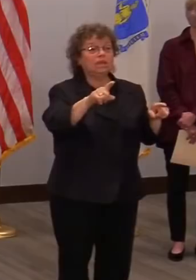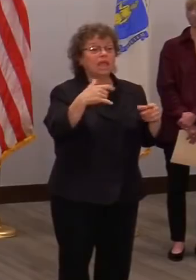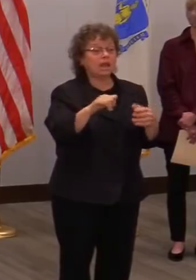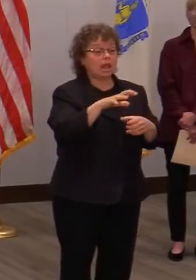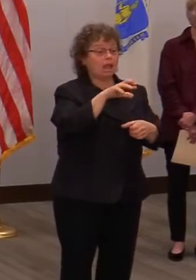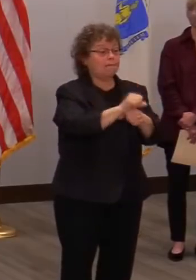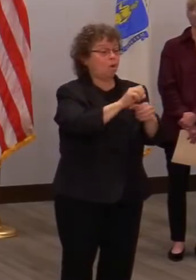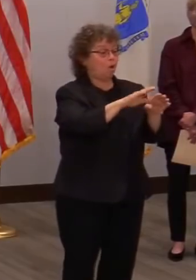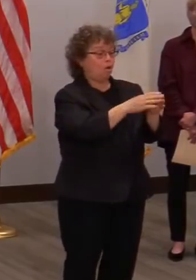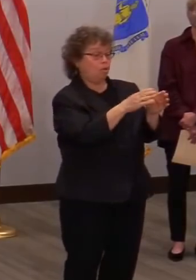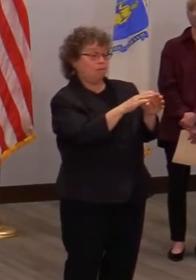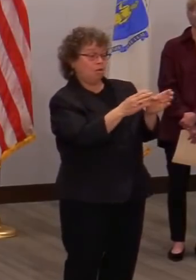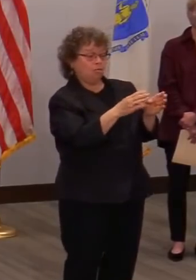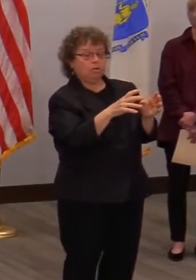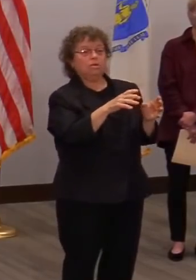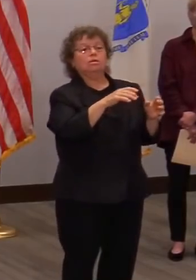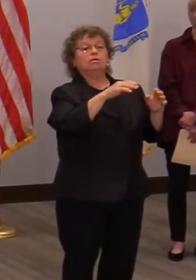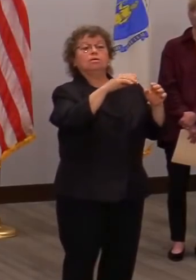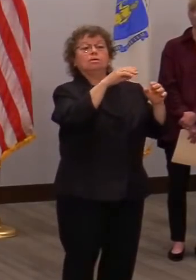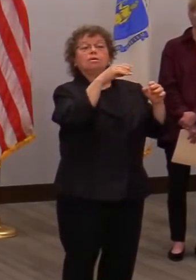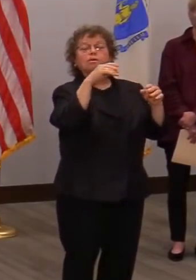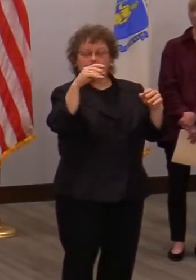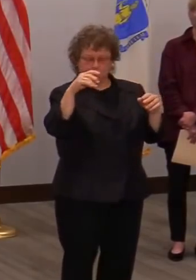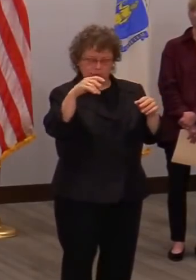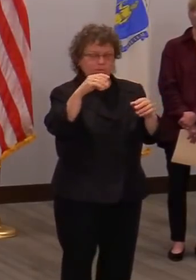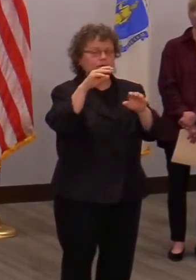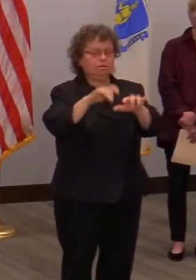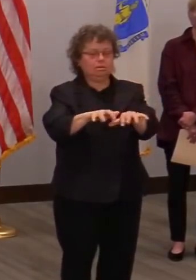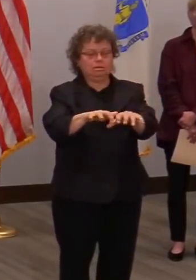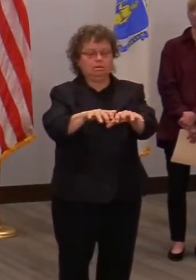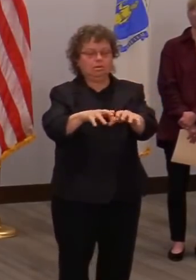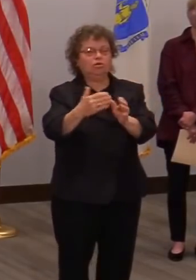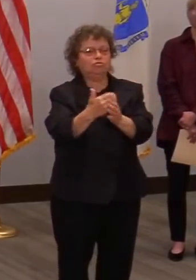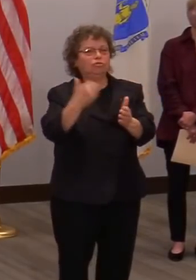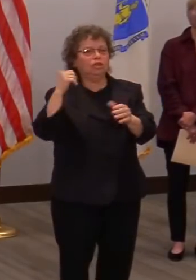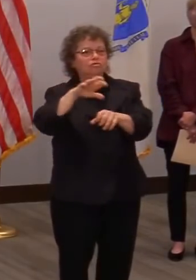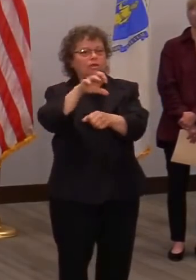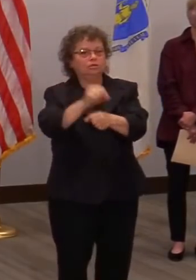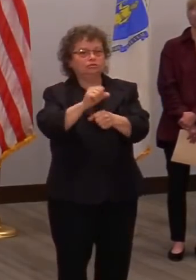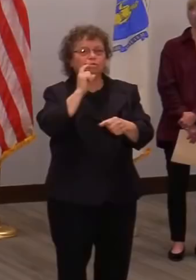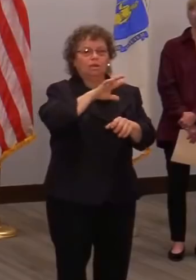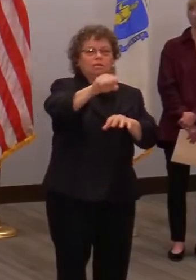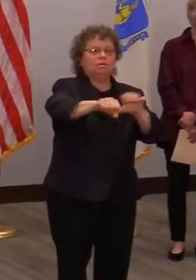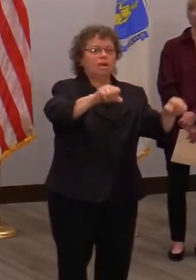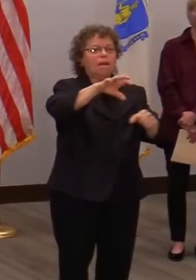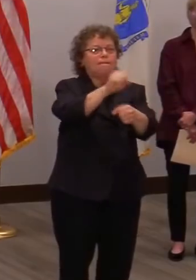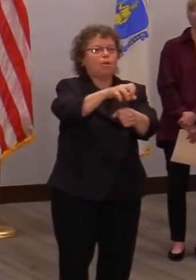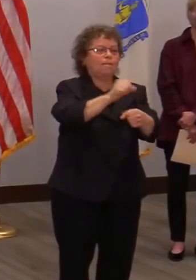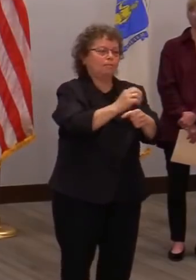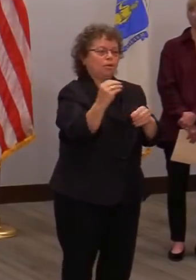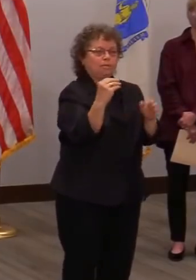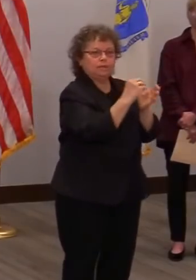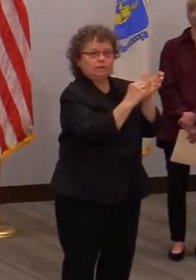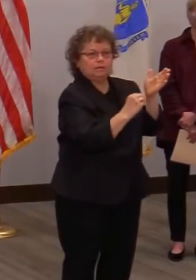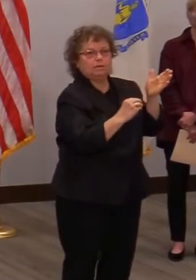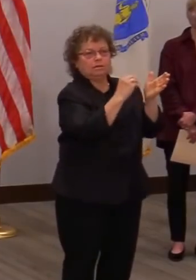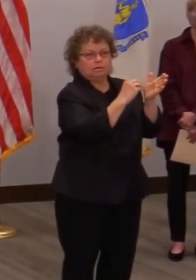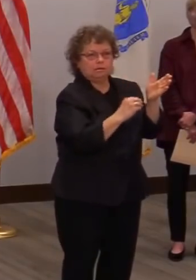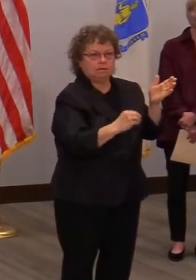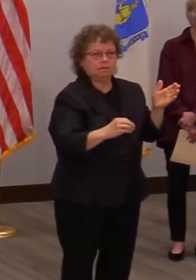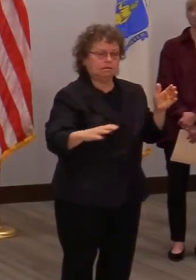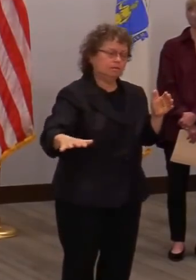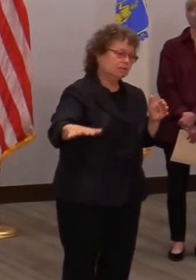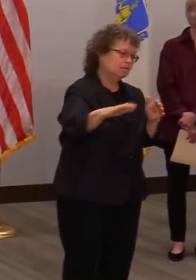booked through the Commonwealth's pre-registration system. All of these organizations have strong presence in the state's